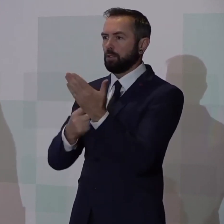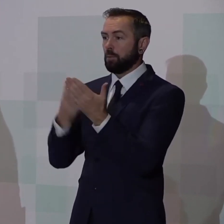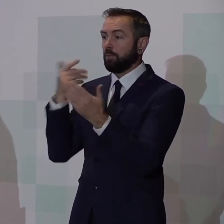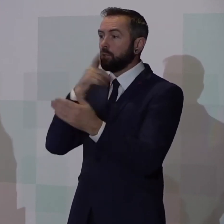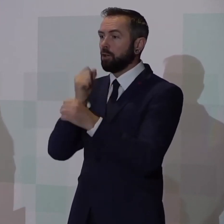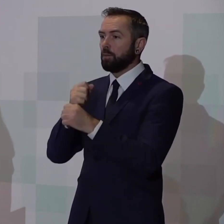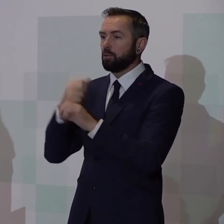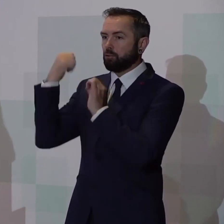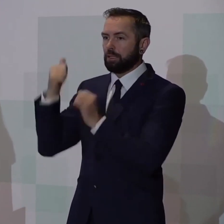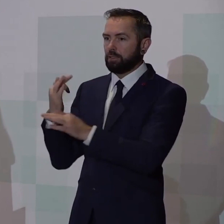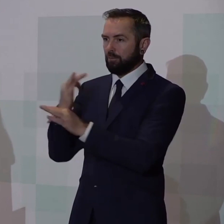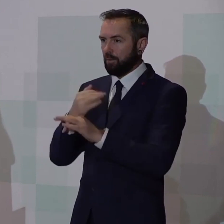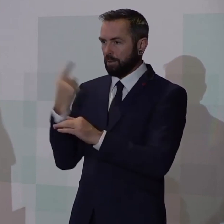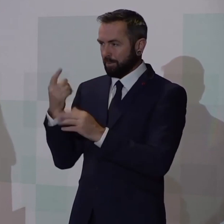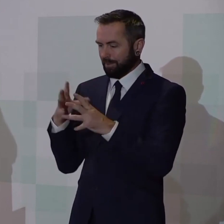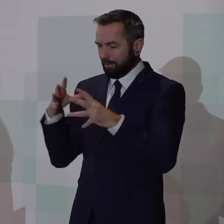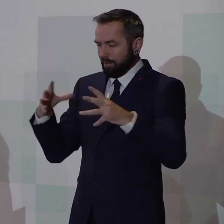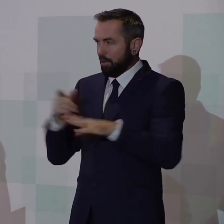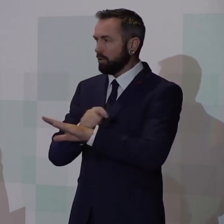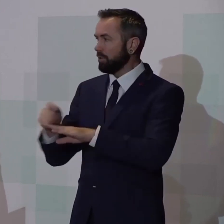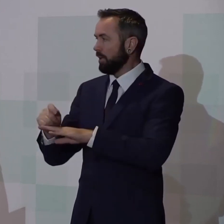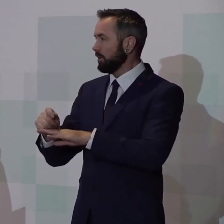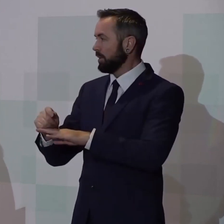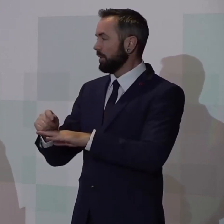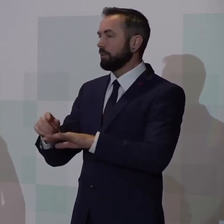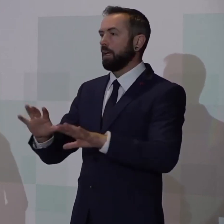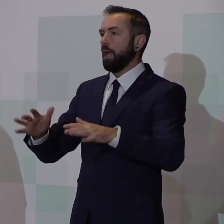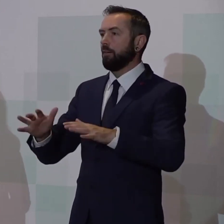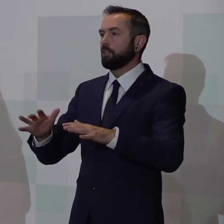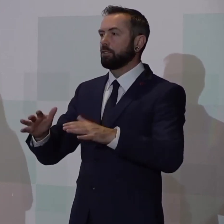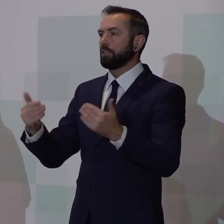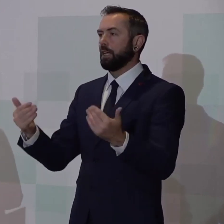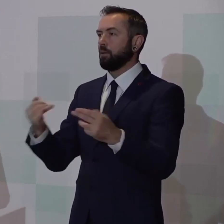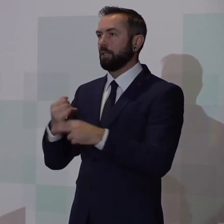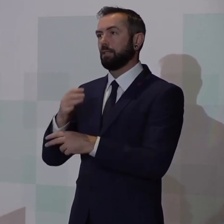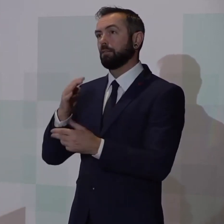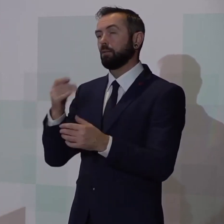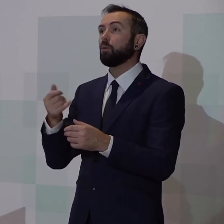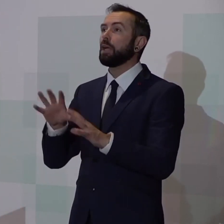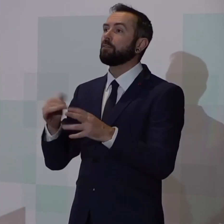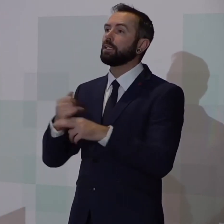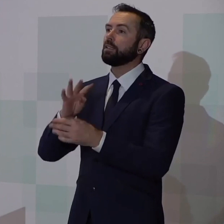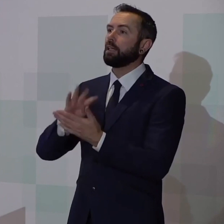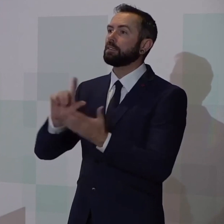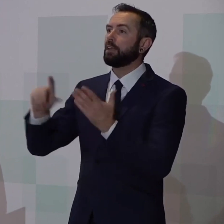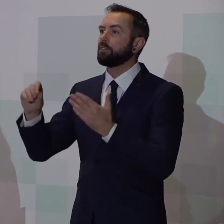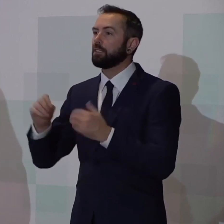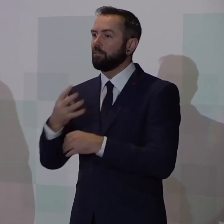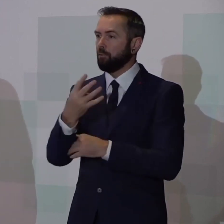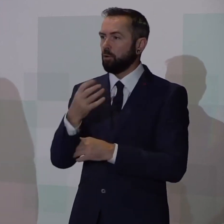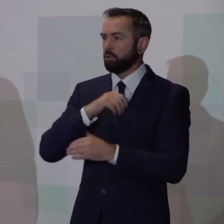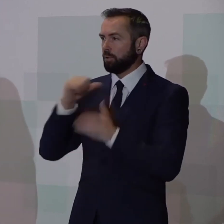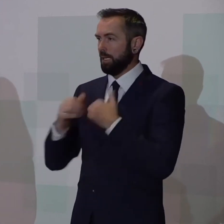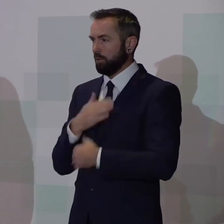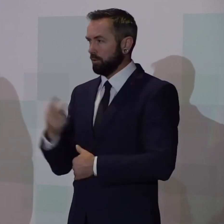the larger family types, and the average size of family in 1970 was 4. Today